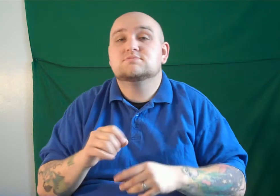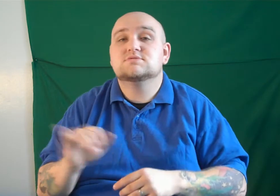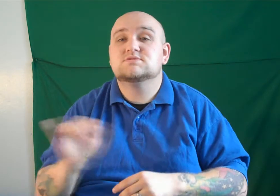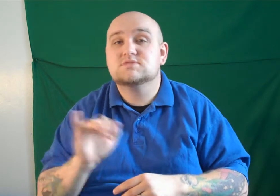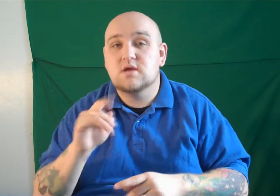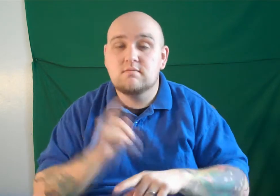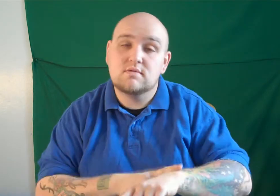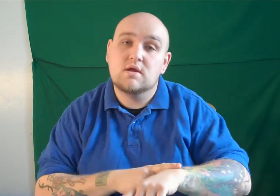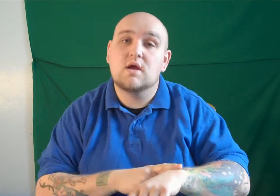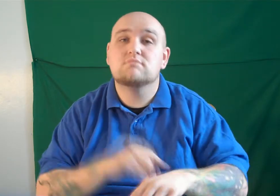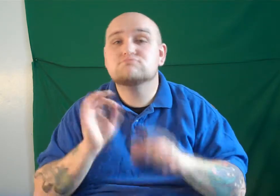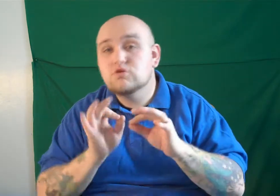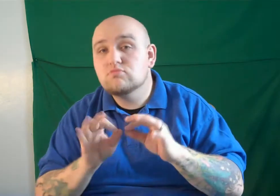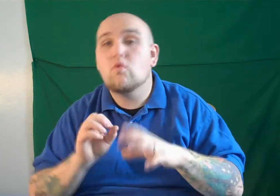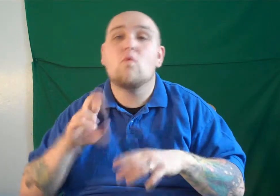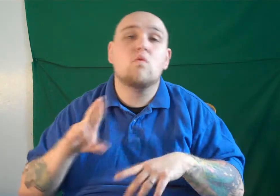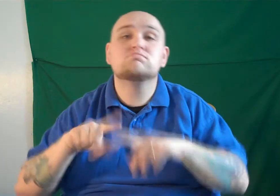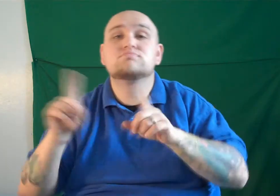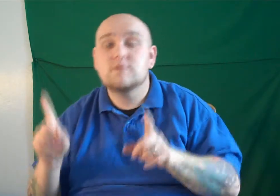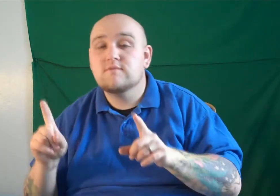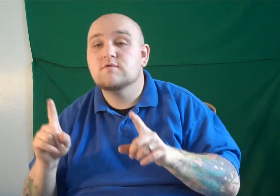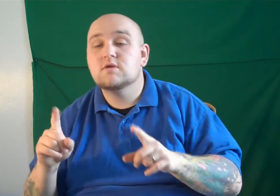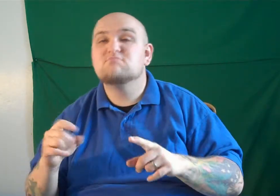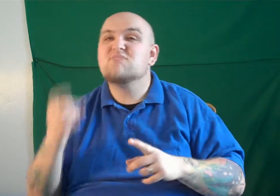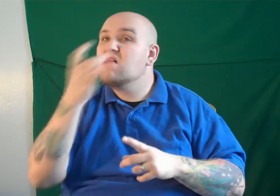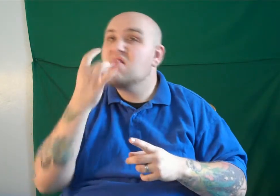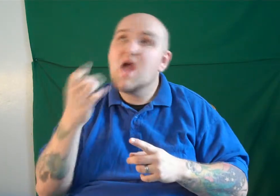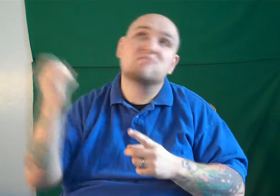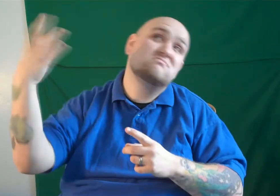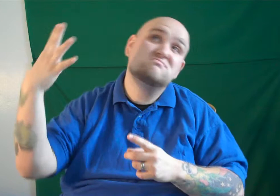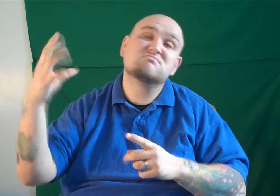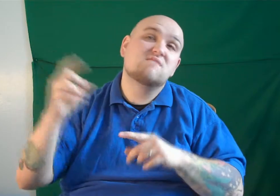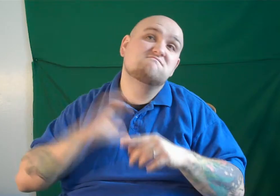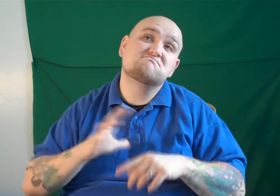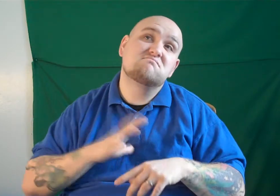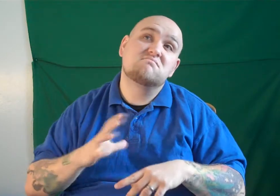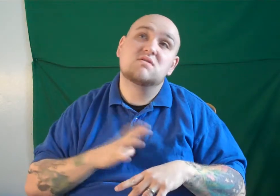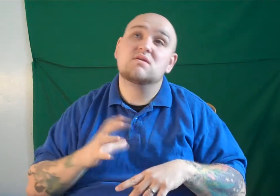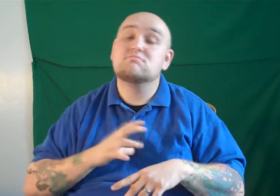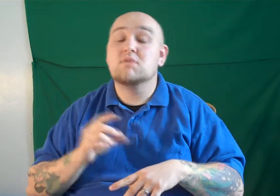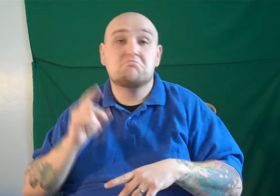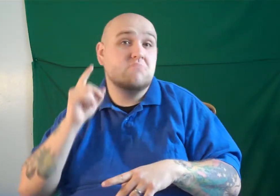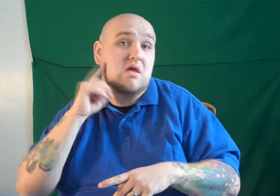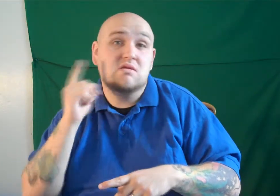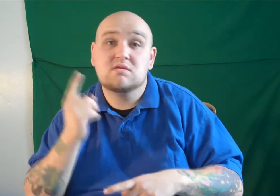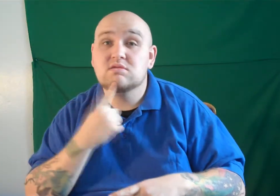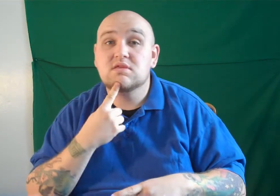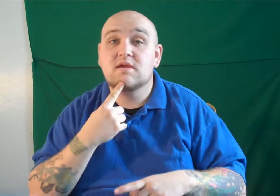lighting appropriate? Is the placement appropriate? Does the deaf person make the determination of placement, or do you, or